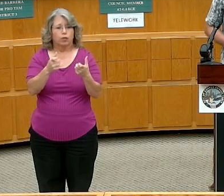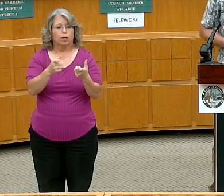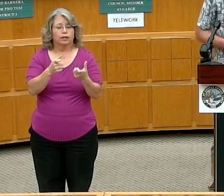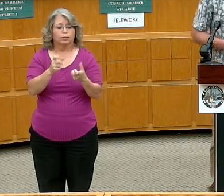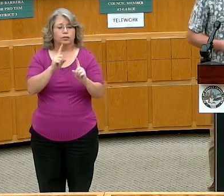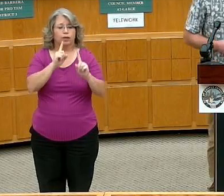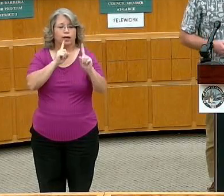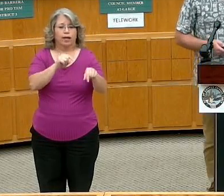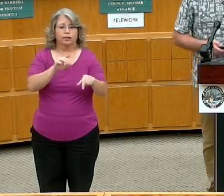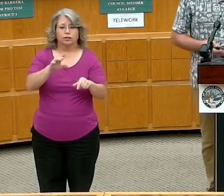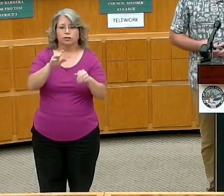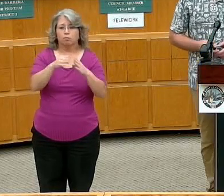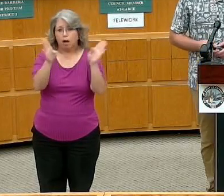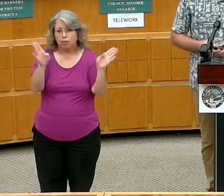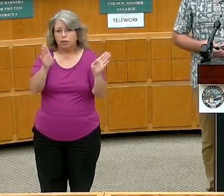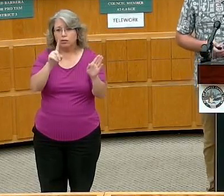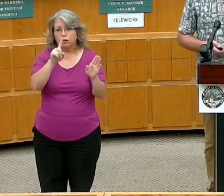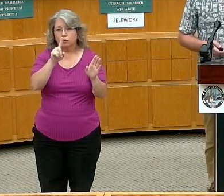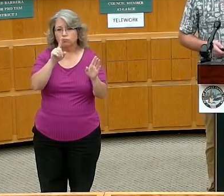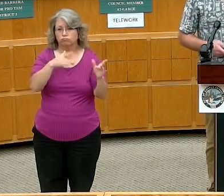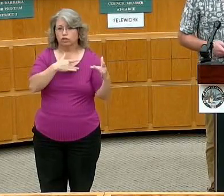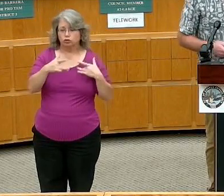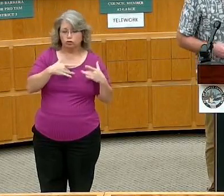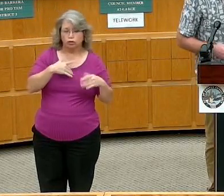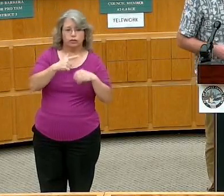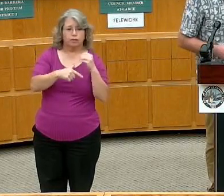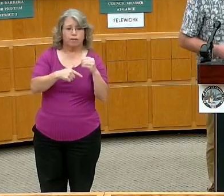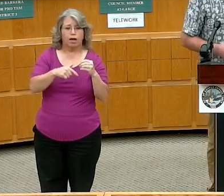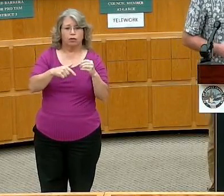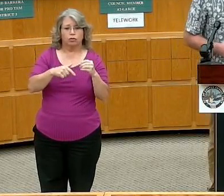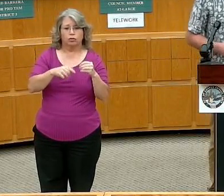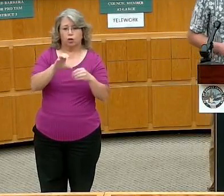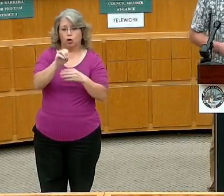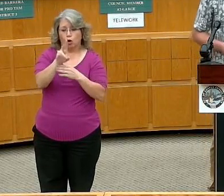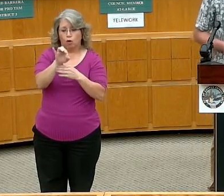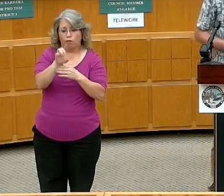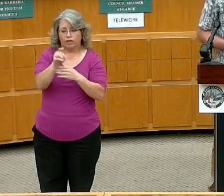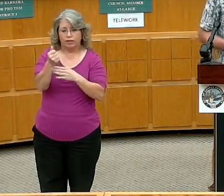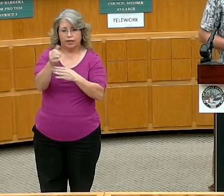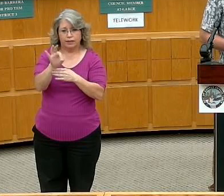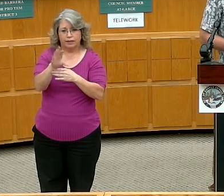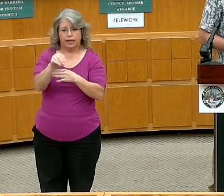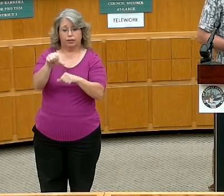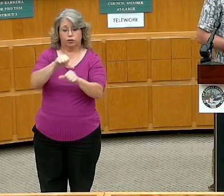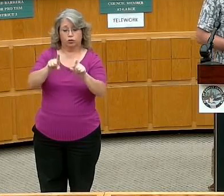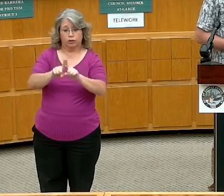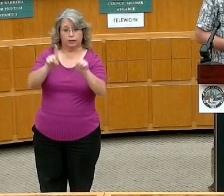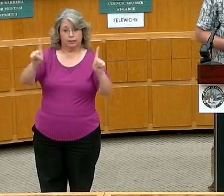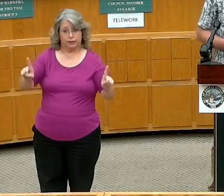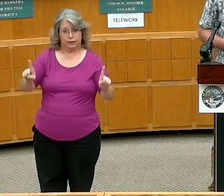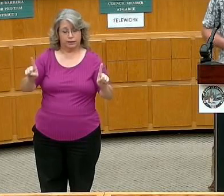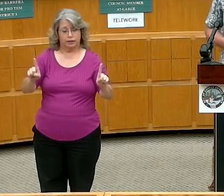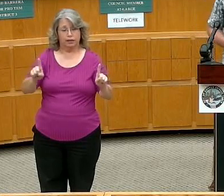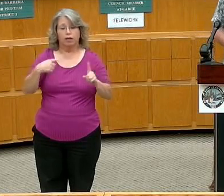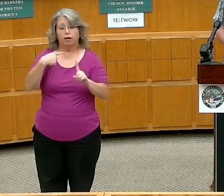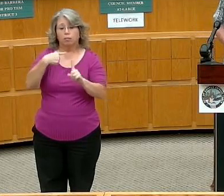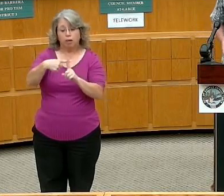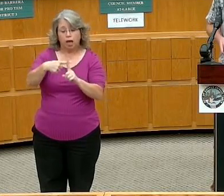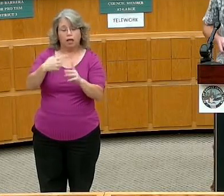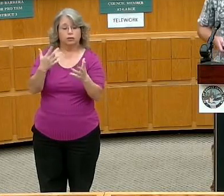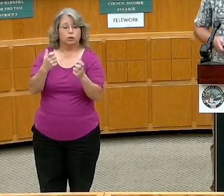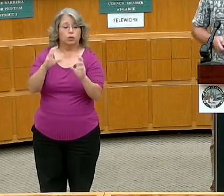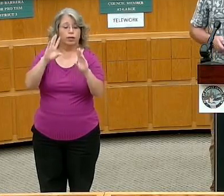about COVID-19 and social distancing. And 2, we want to provide evidence-based information for